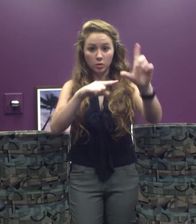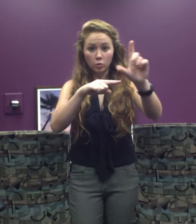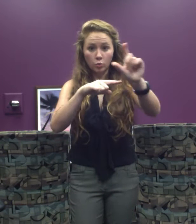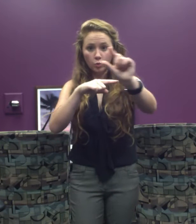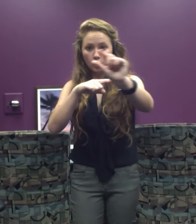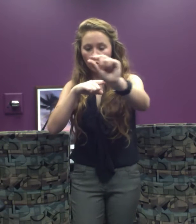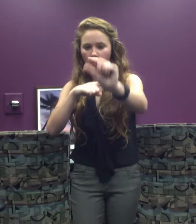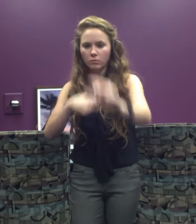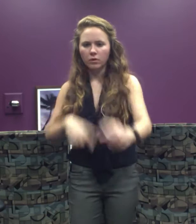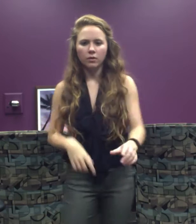What?